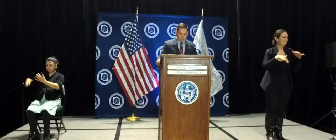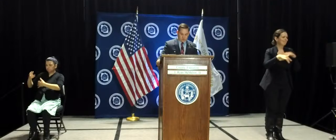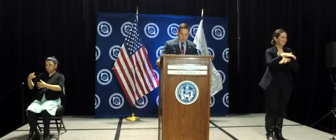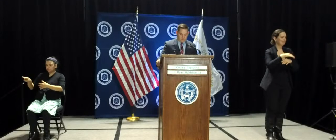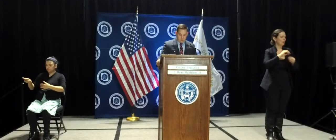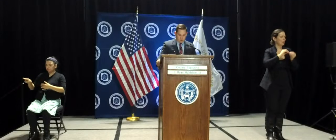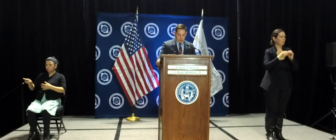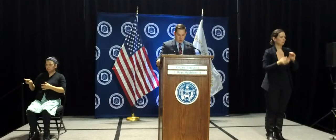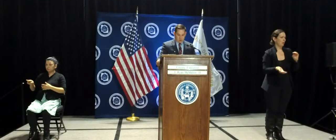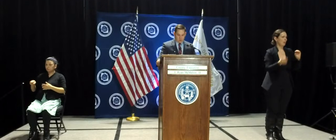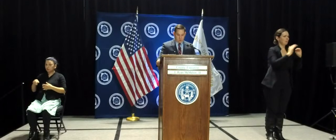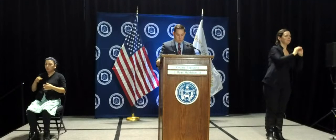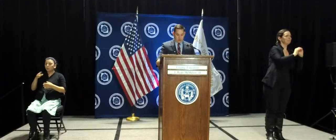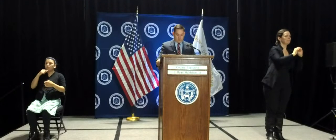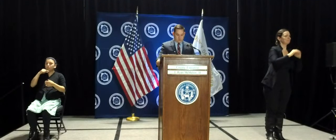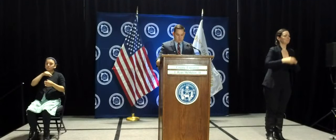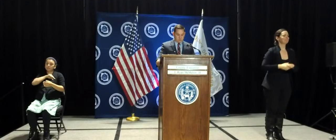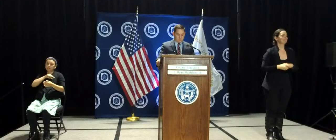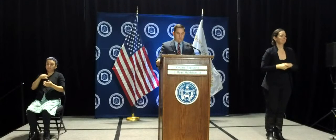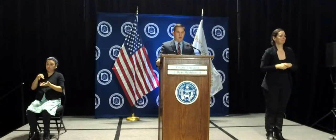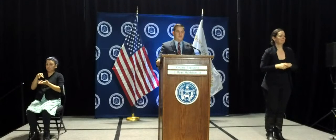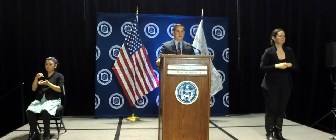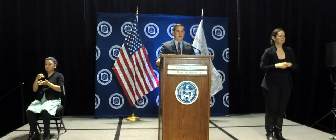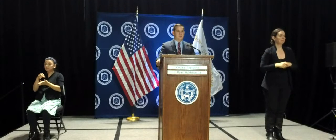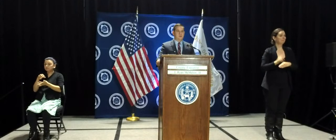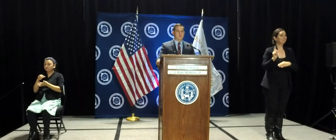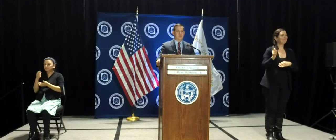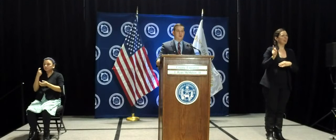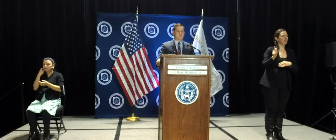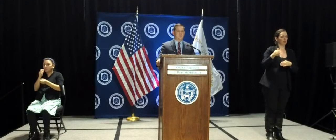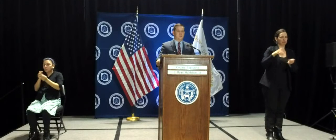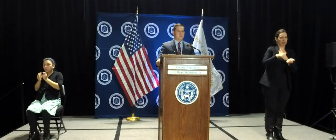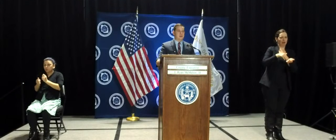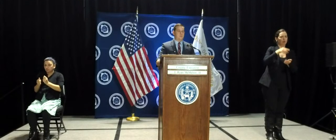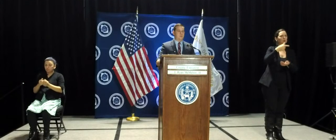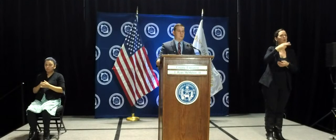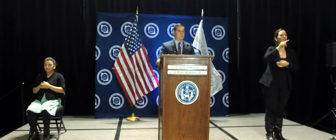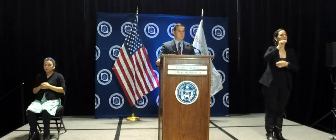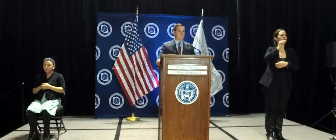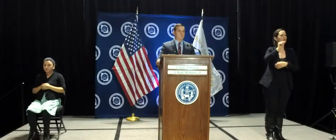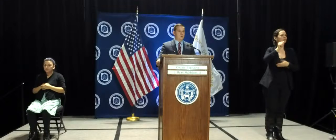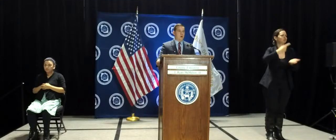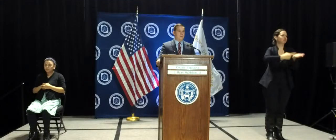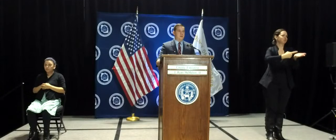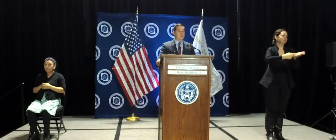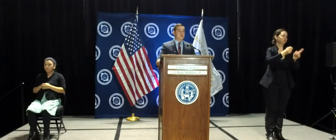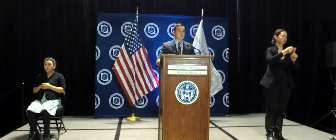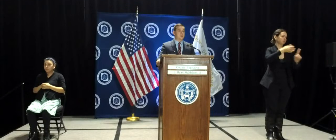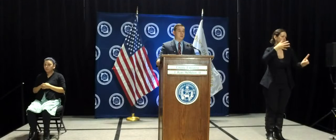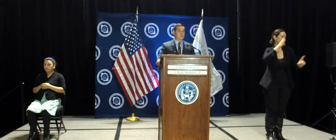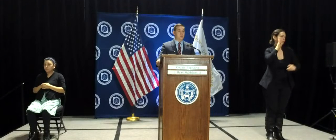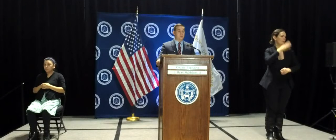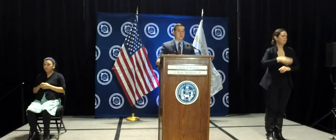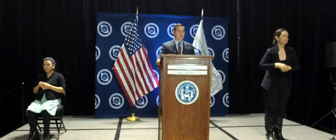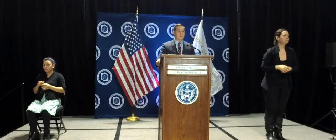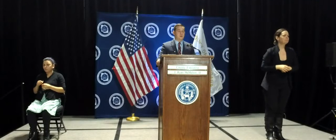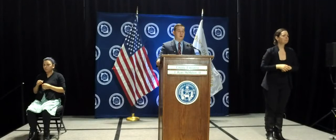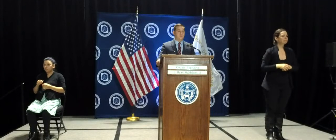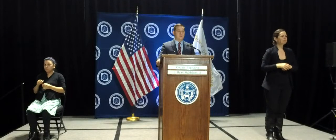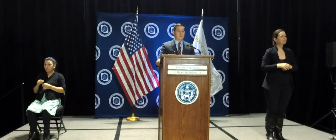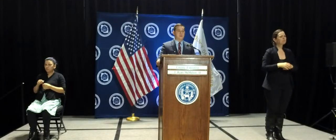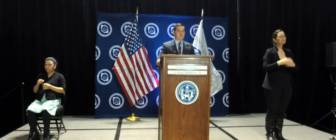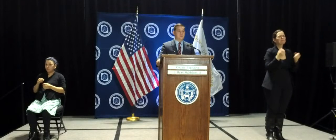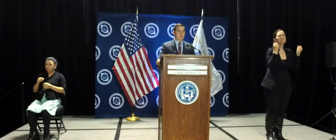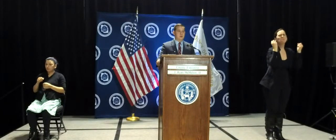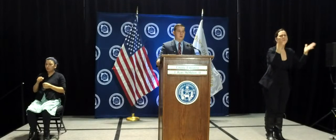Dr. Gupta will have some thoughts on that. She can share some of the examples that she's seeing in the community in